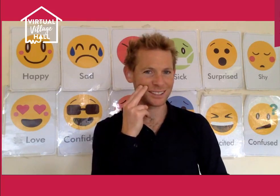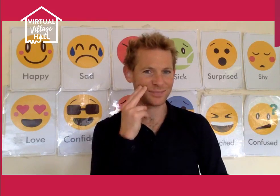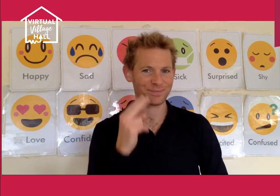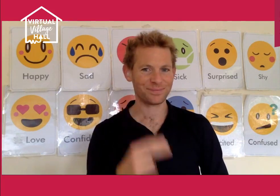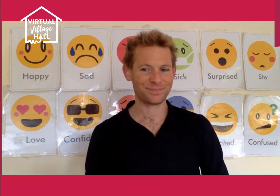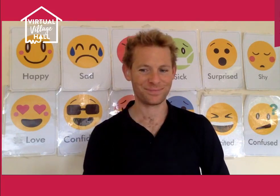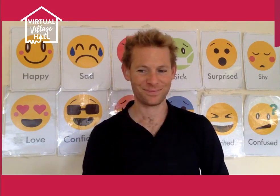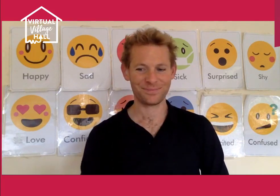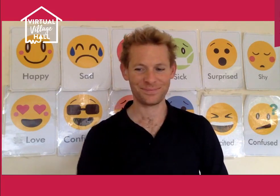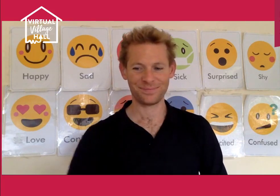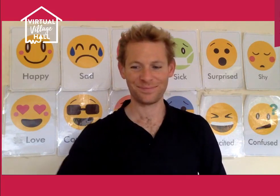Shy.